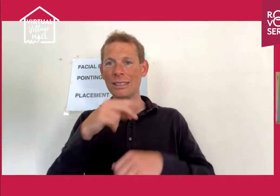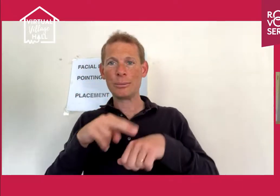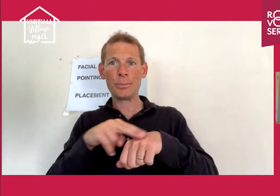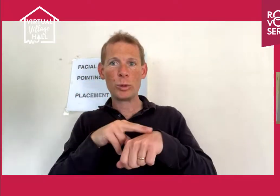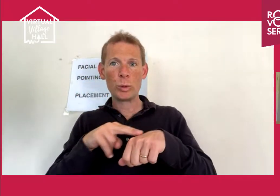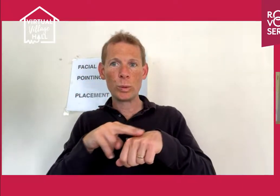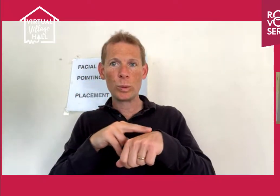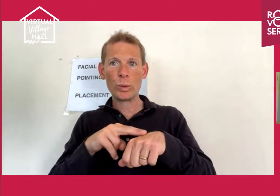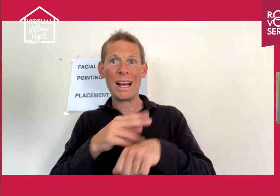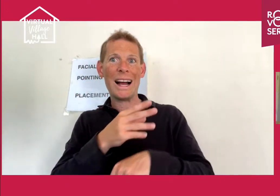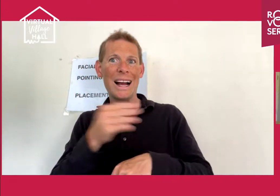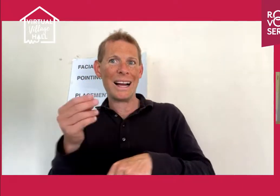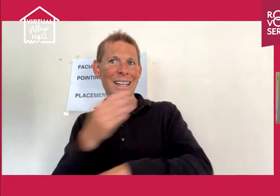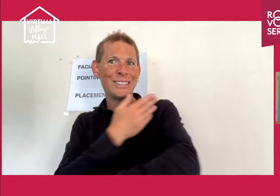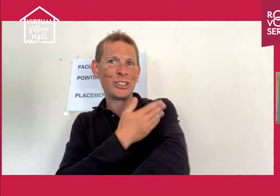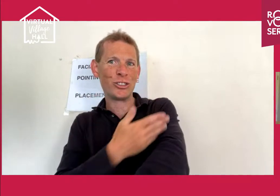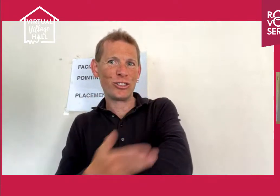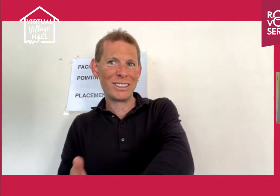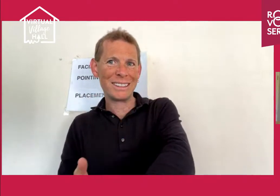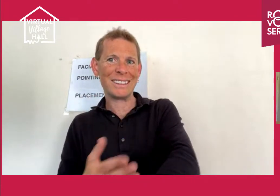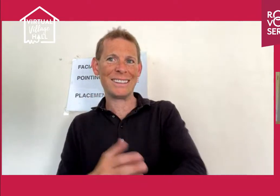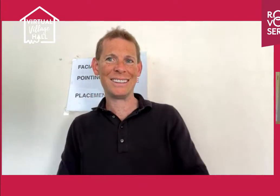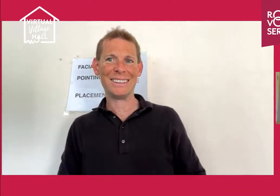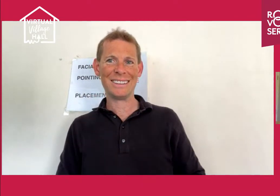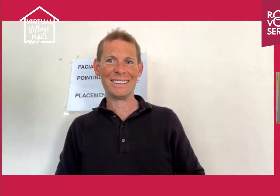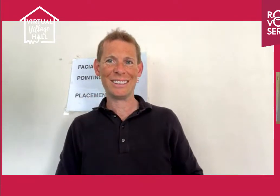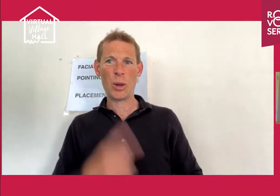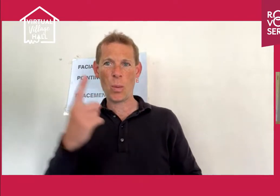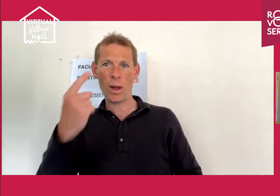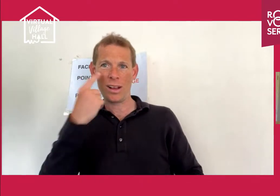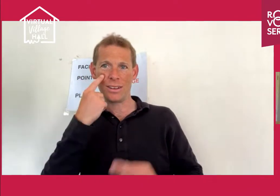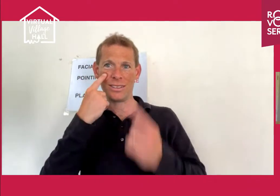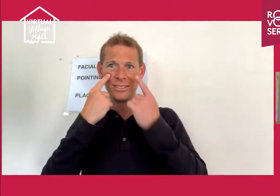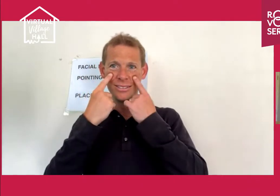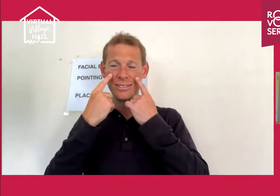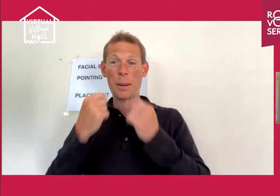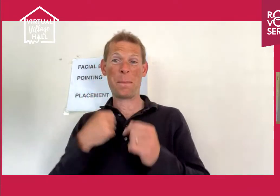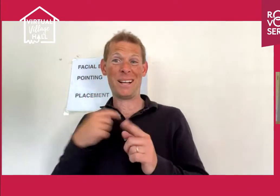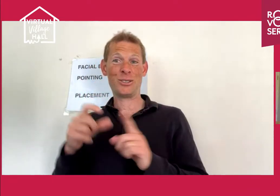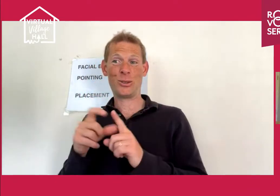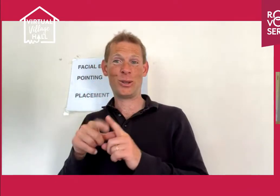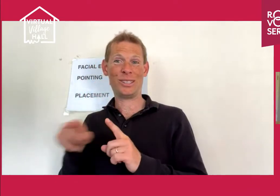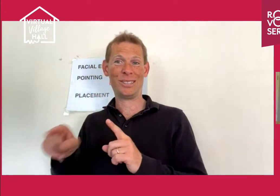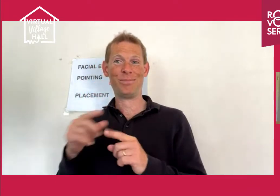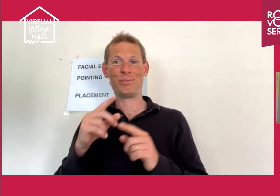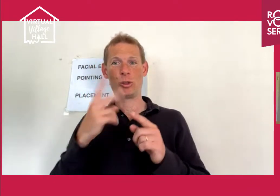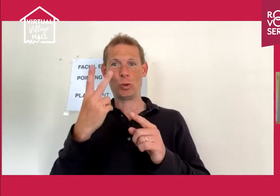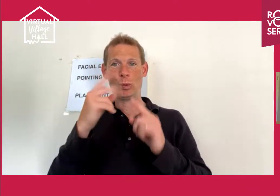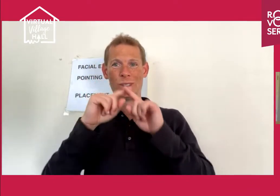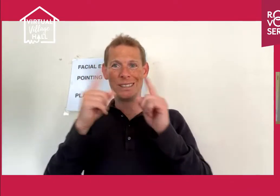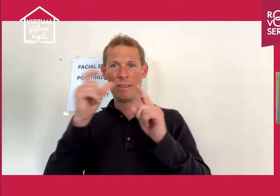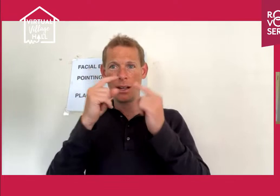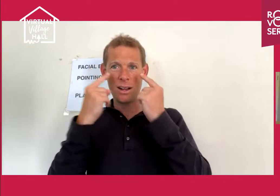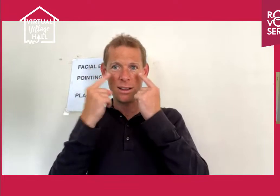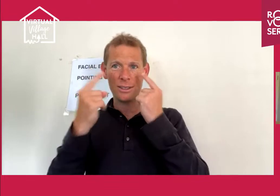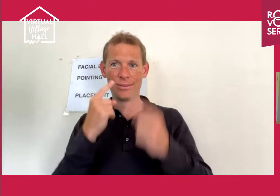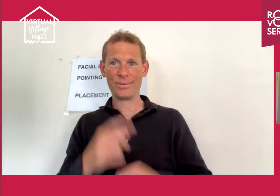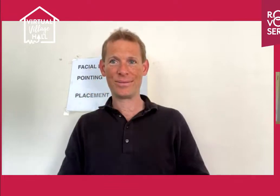and her eyes are blue and green. So she's got one blue eye and one green eye. That's actually my